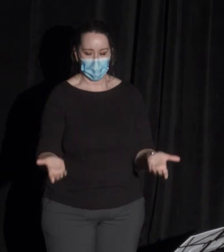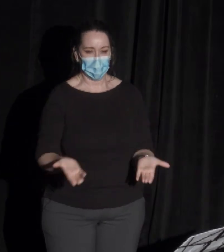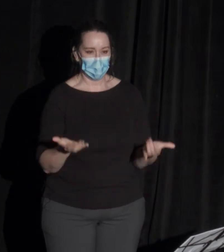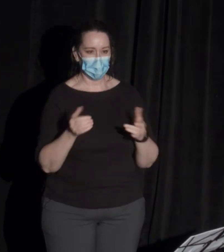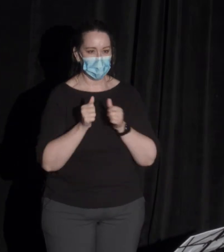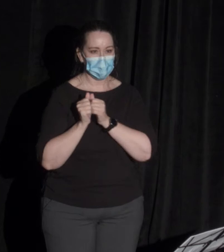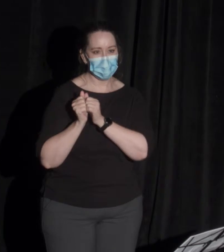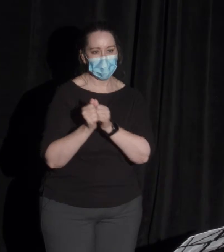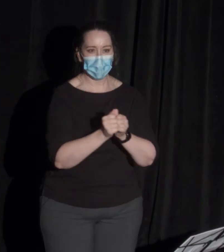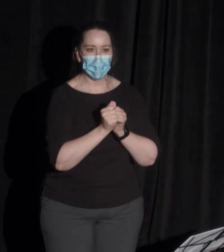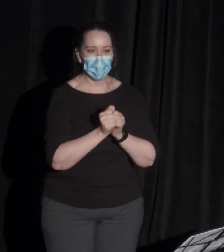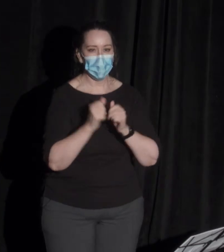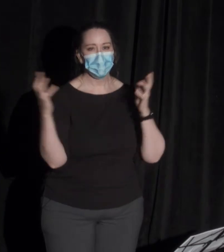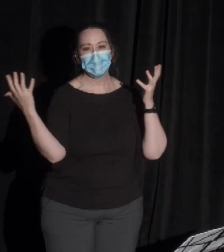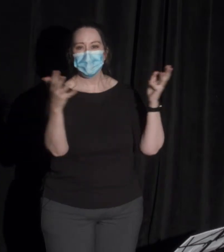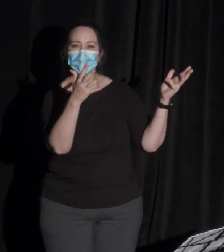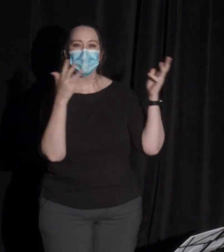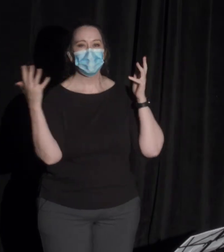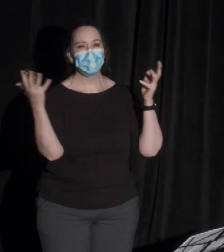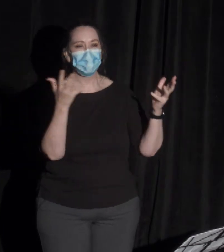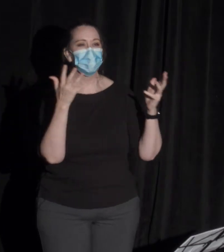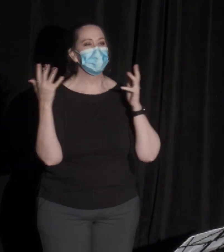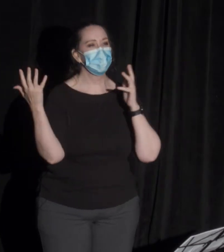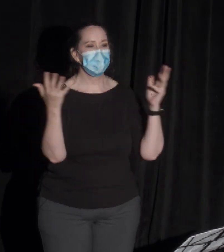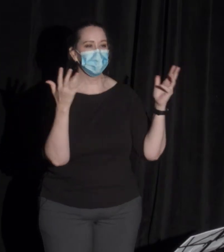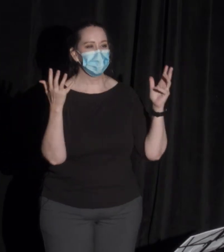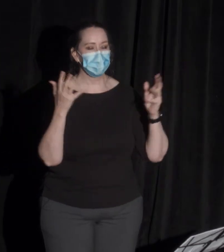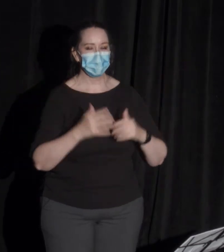give yourselves a round of applause, seriously.